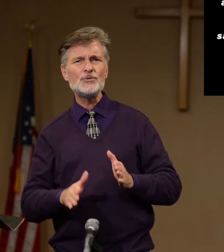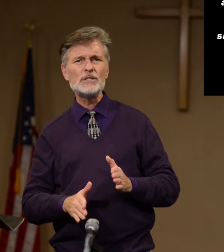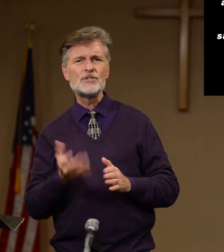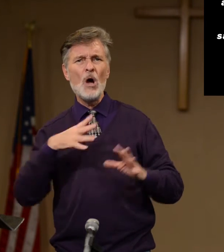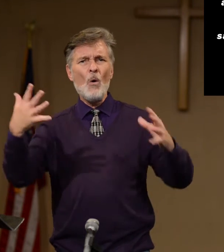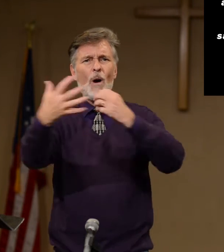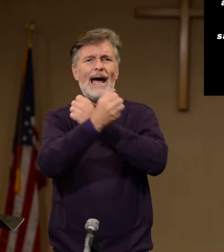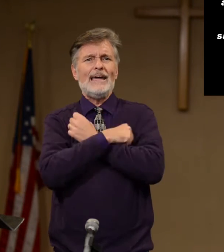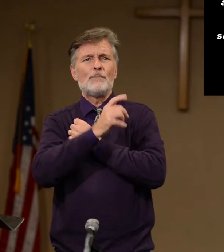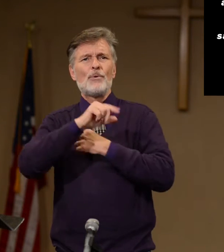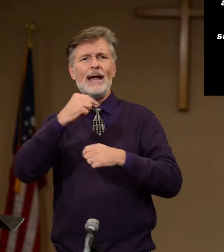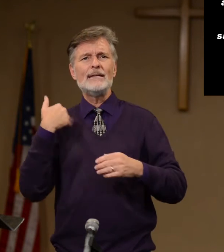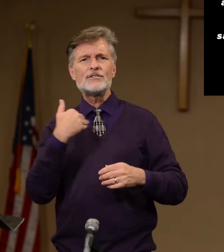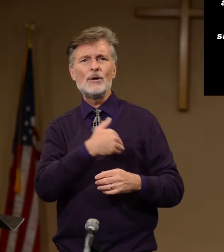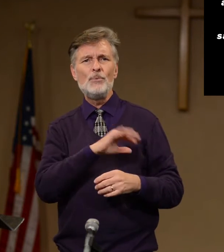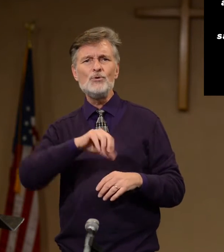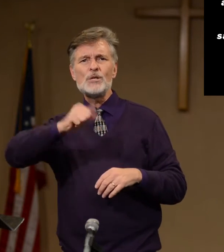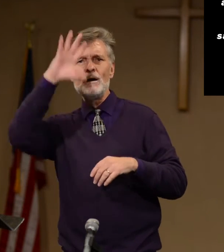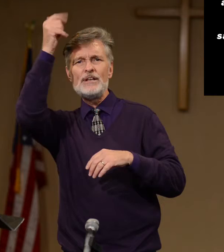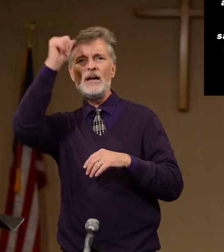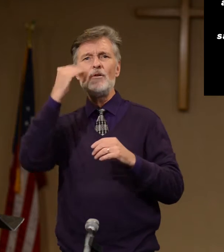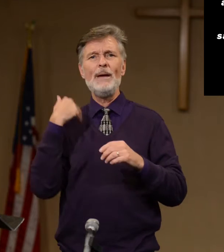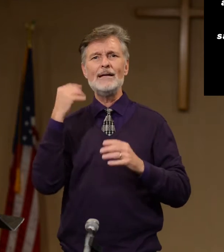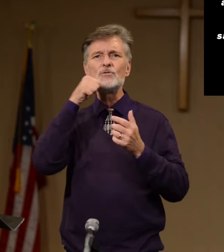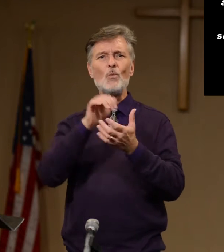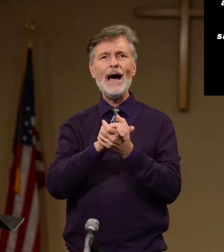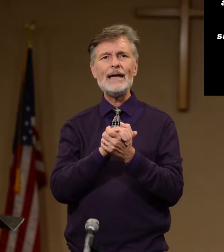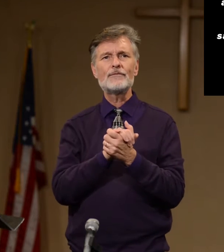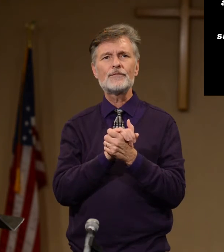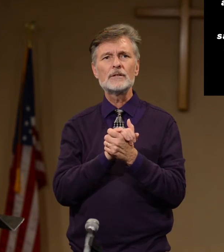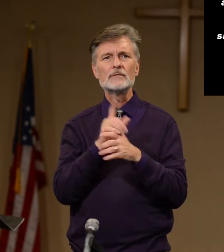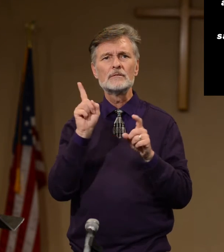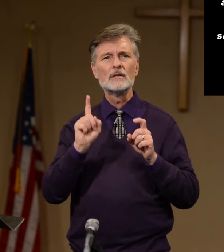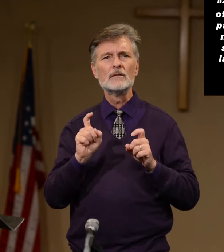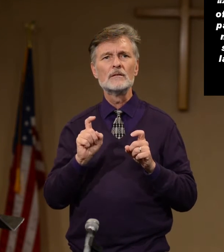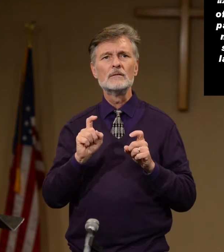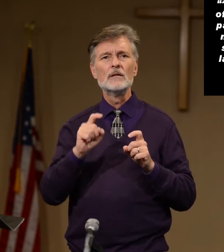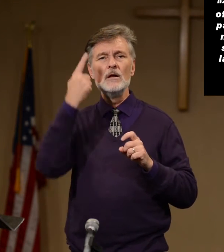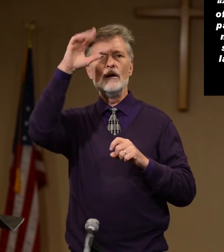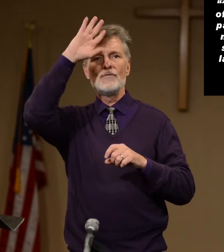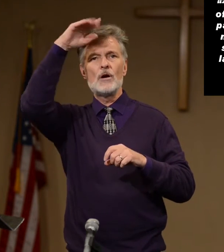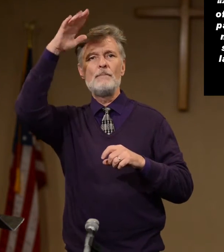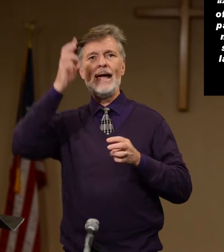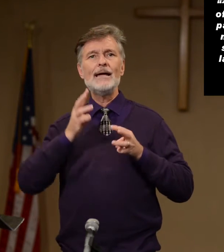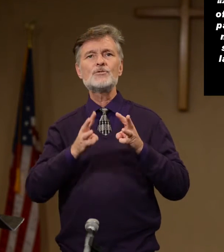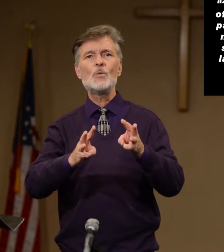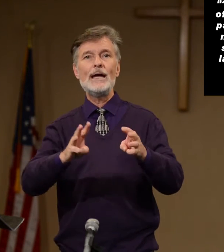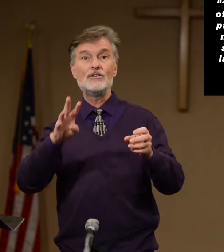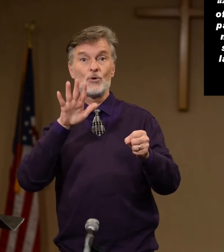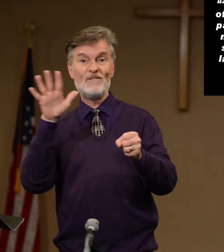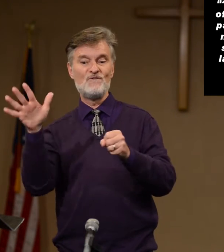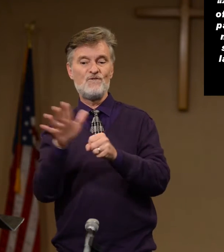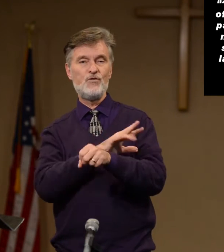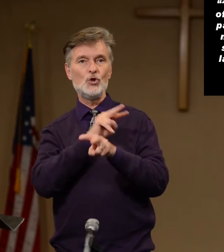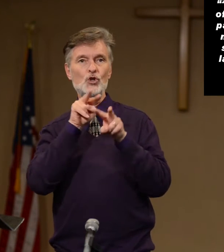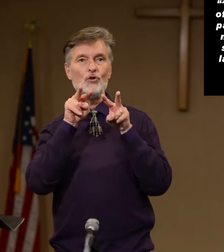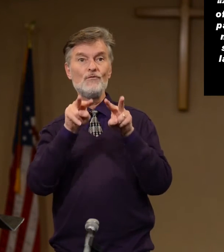adulteress? Why embrace the bosom of another man's wife? For a man's ways are in full